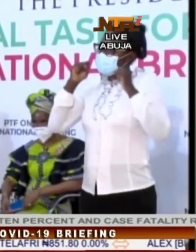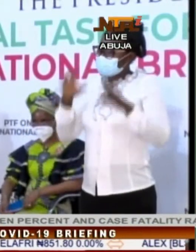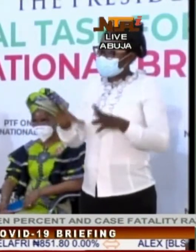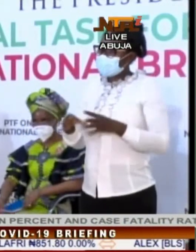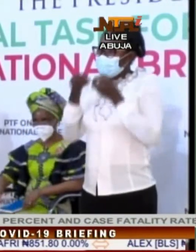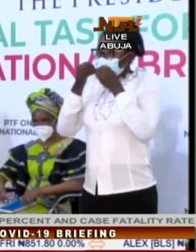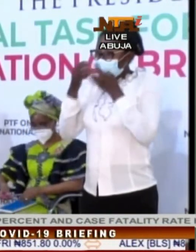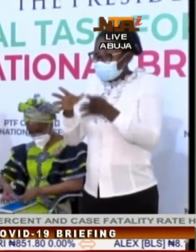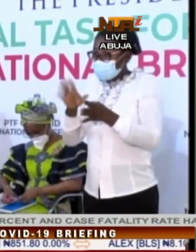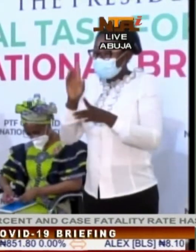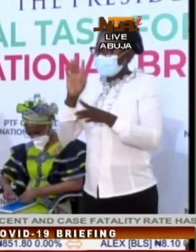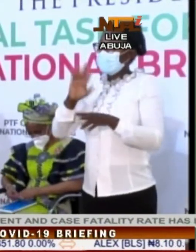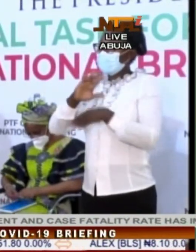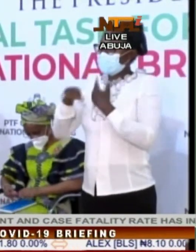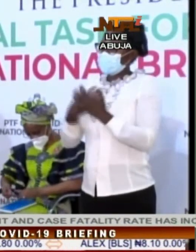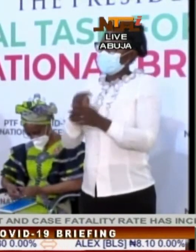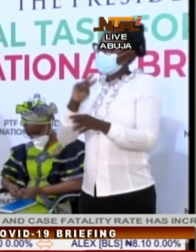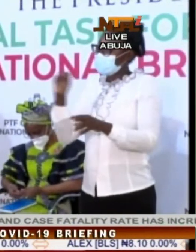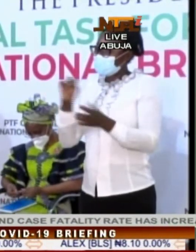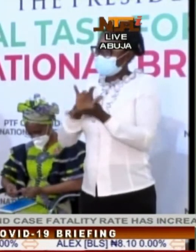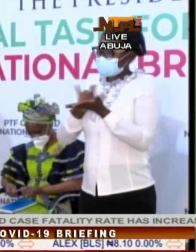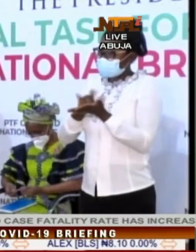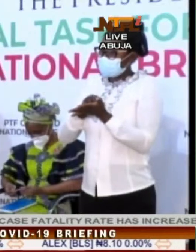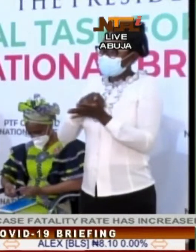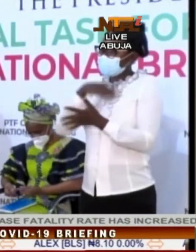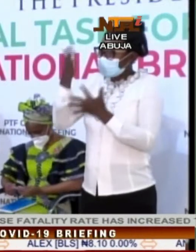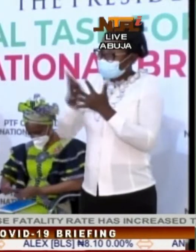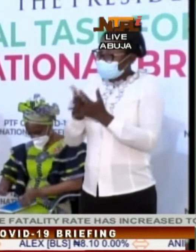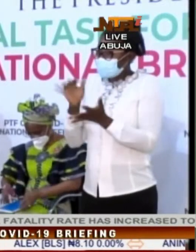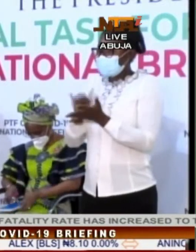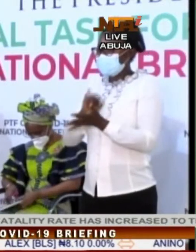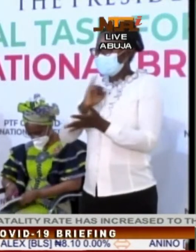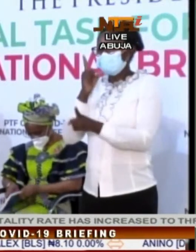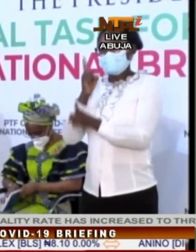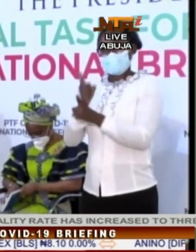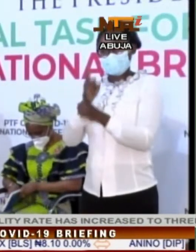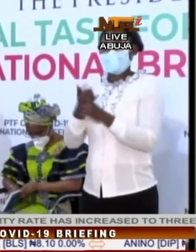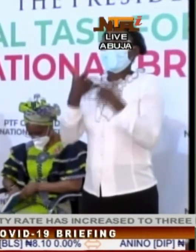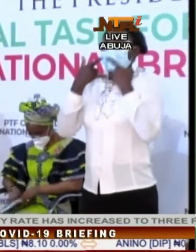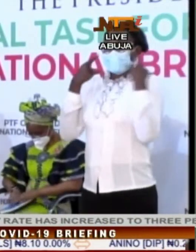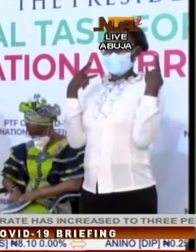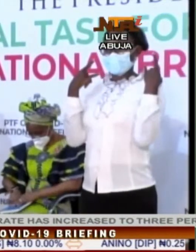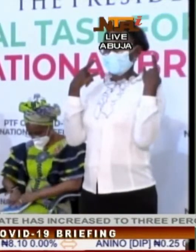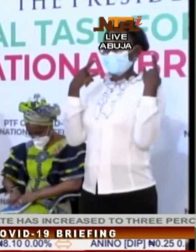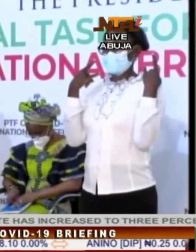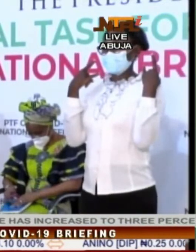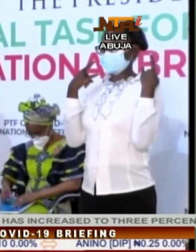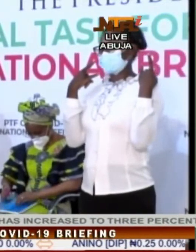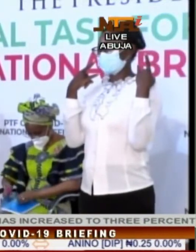the non-pharmaceutical interventions, and that is the proper wearing of our mask.